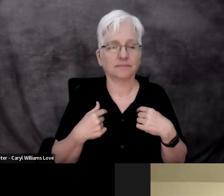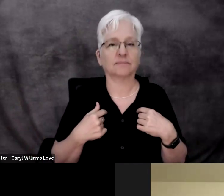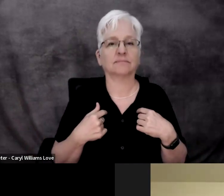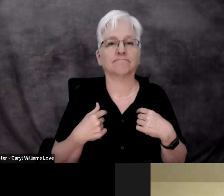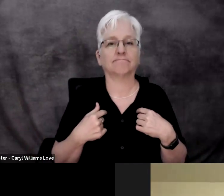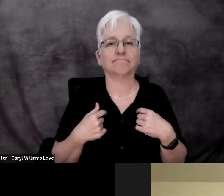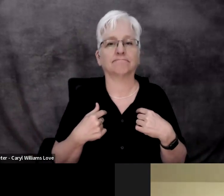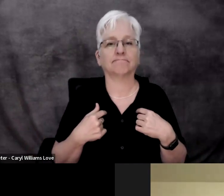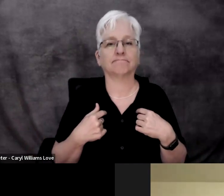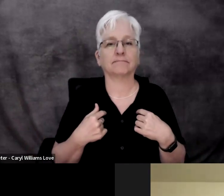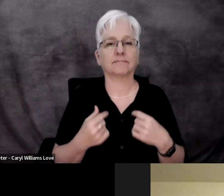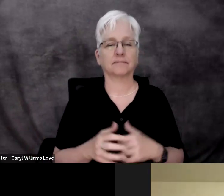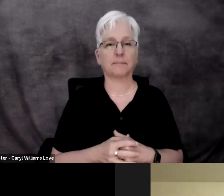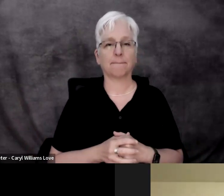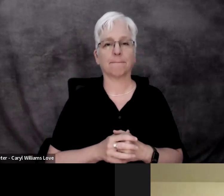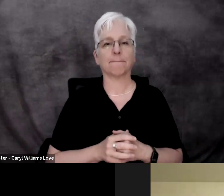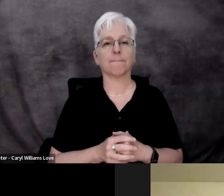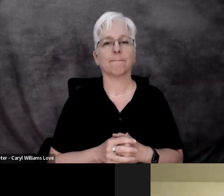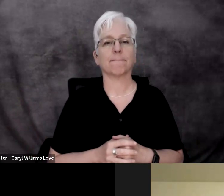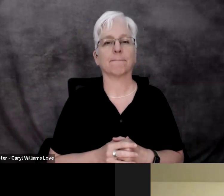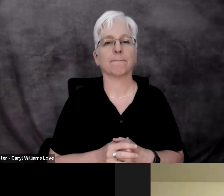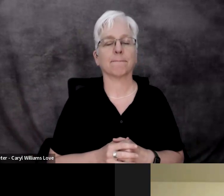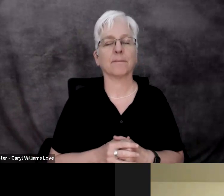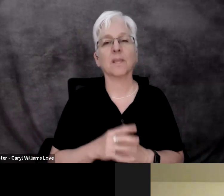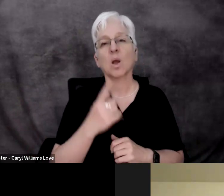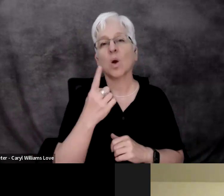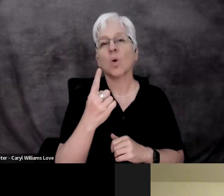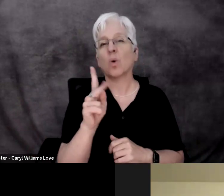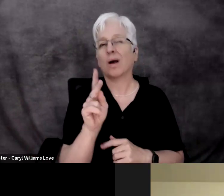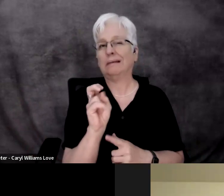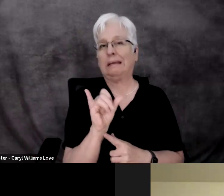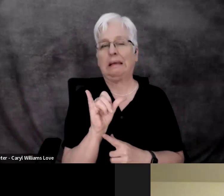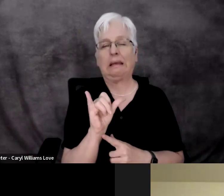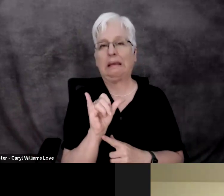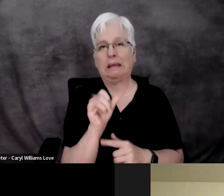You want to speak? Okay. Well, one key takeaway that I would say is,